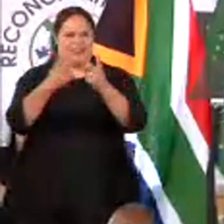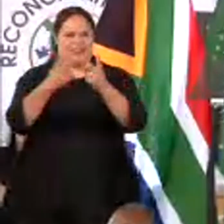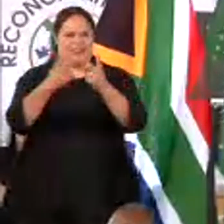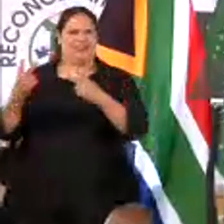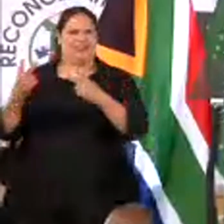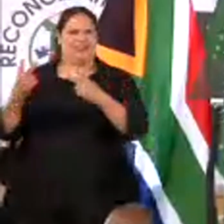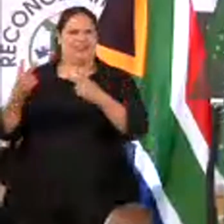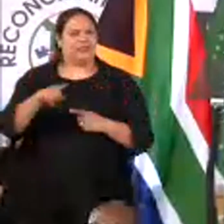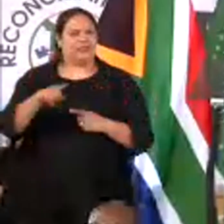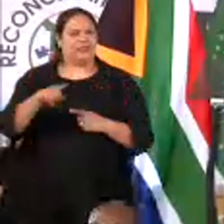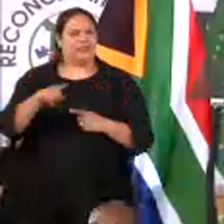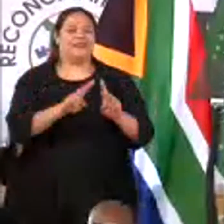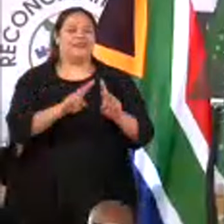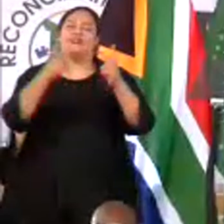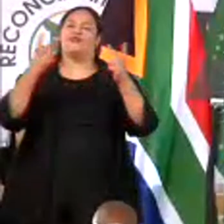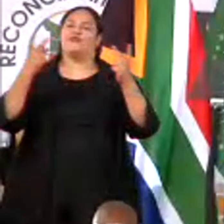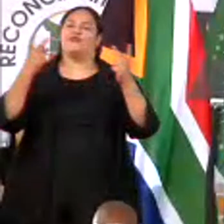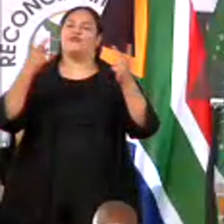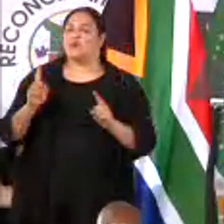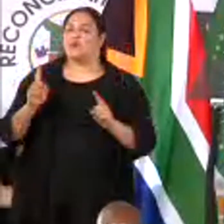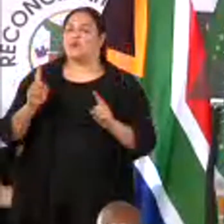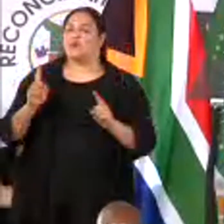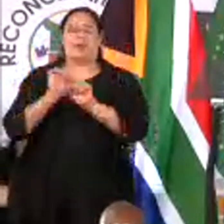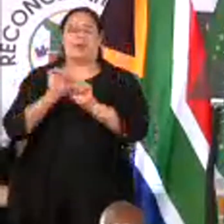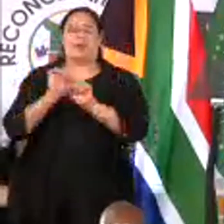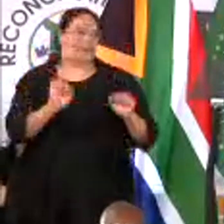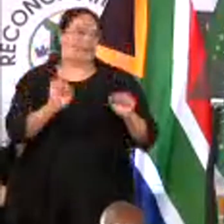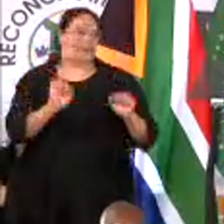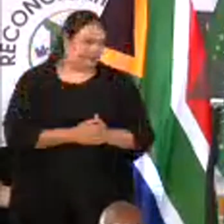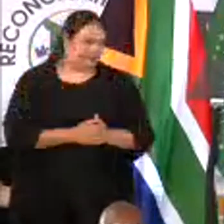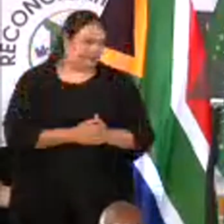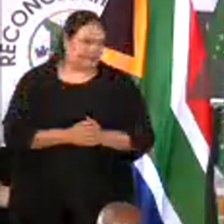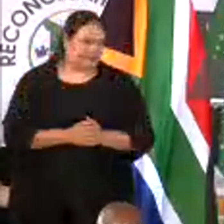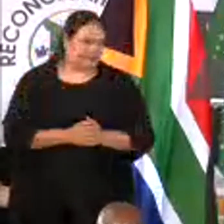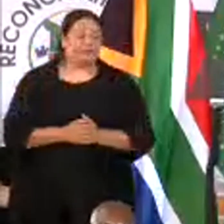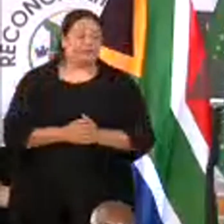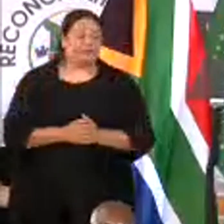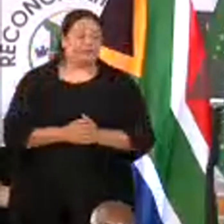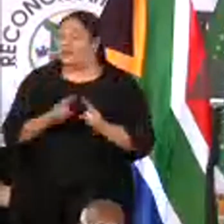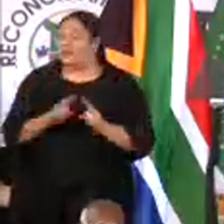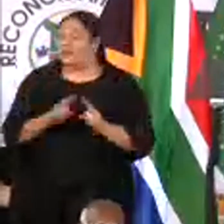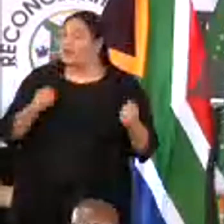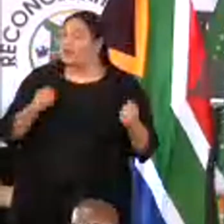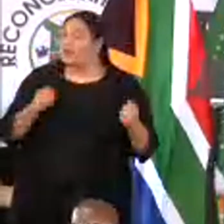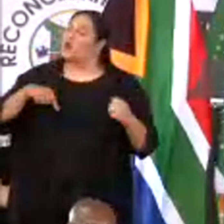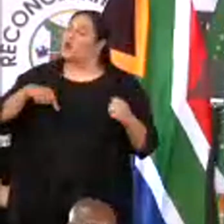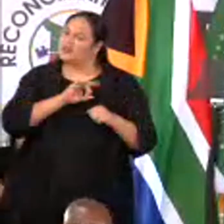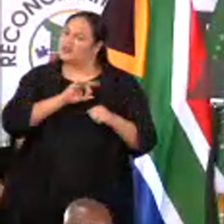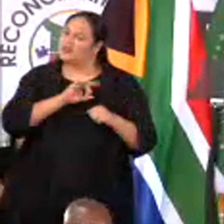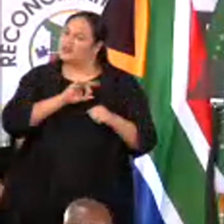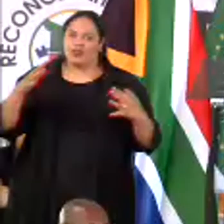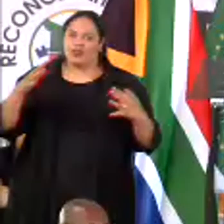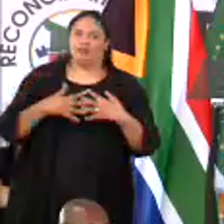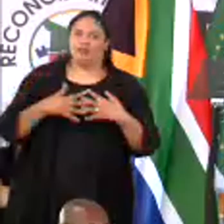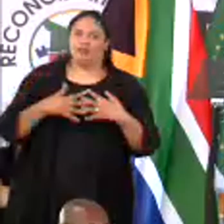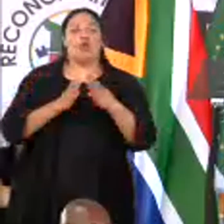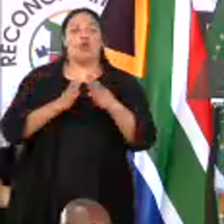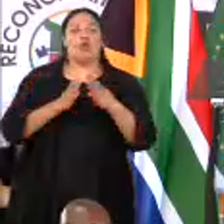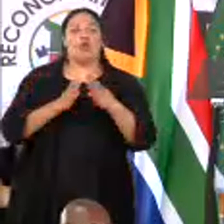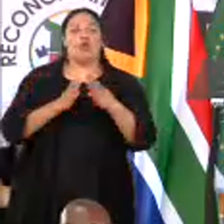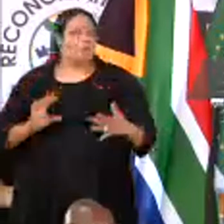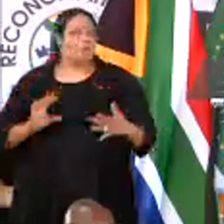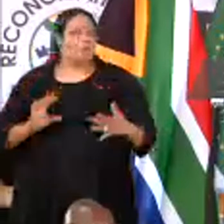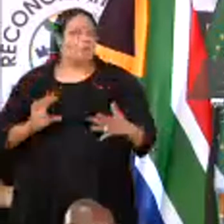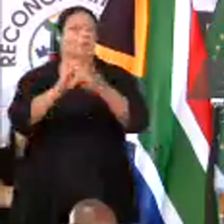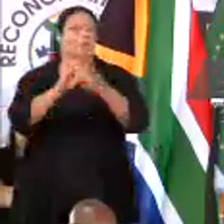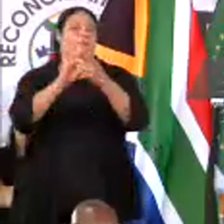and who have different backgrounds. Yet we are united by a commitment